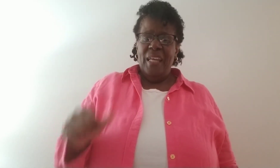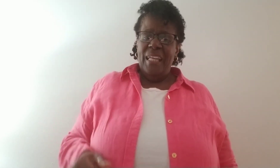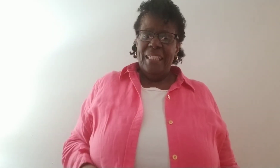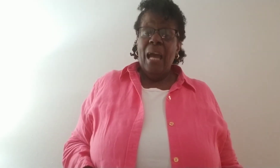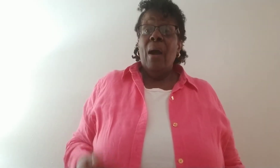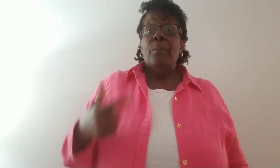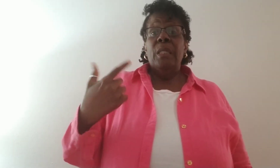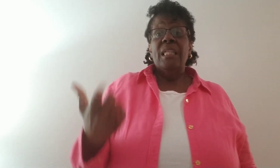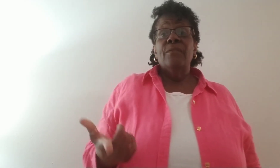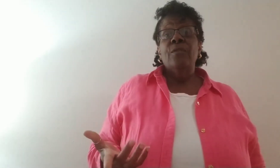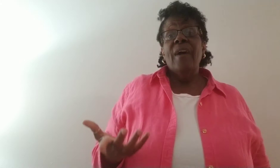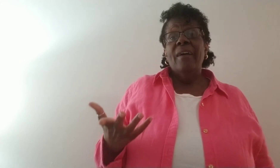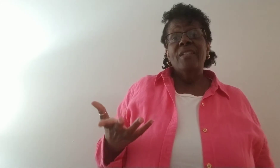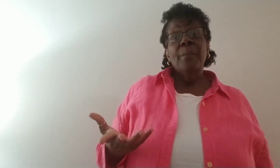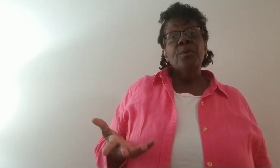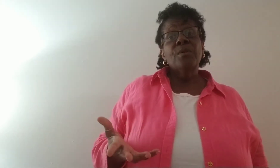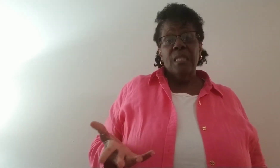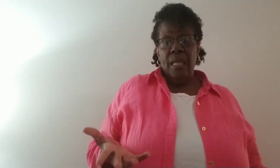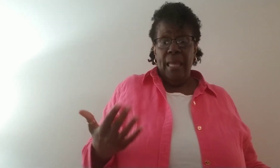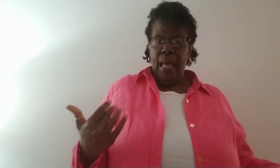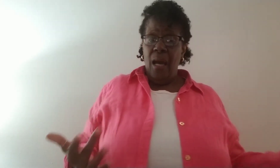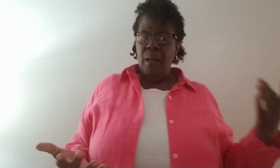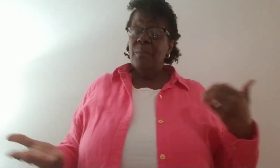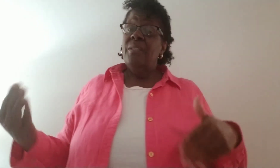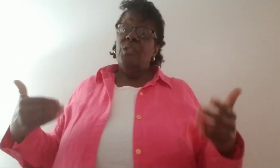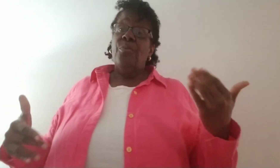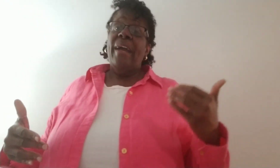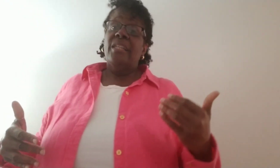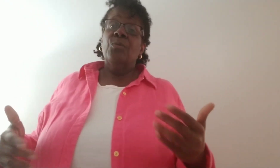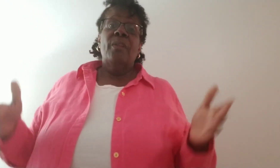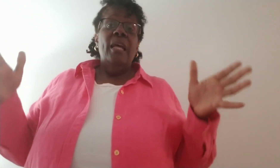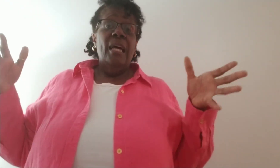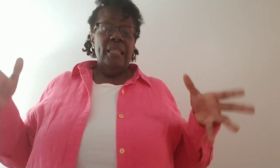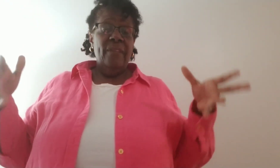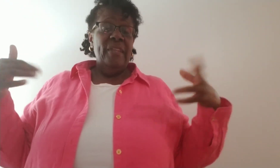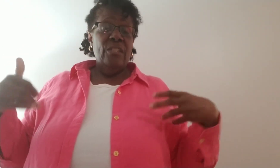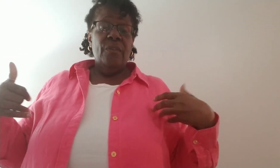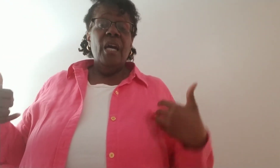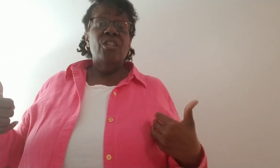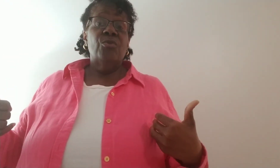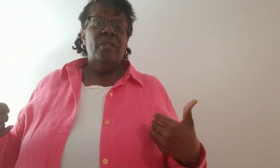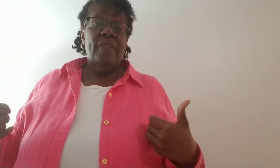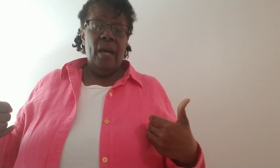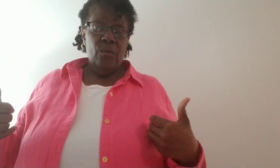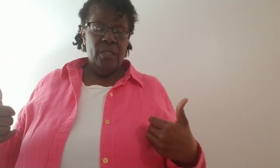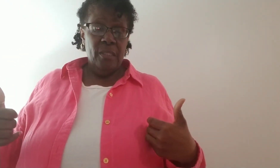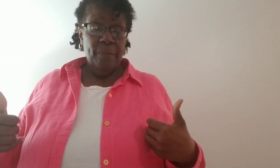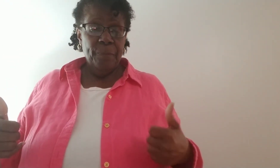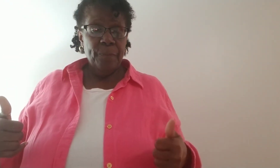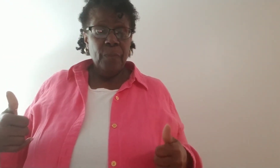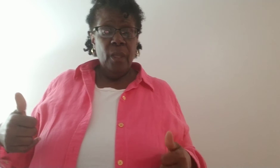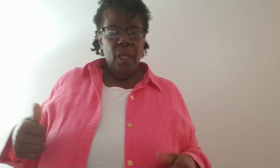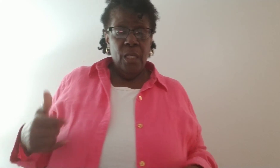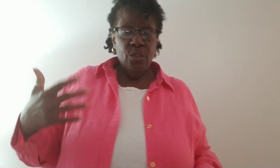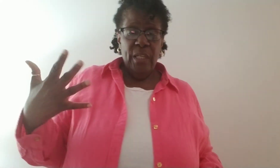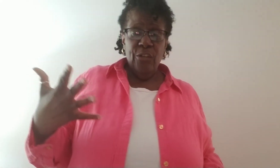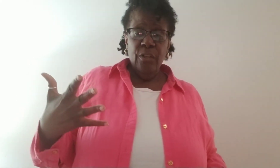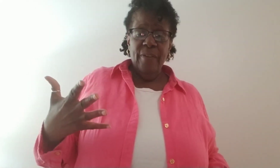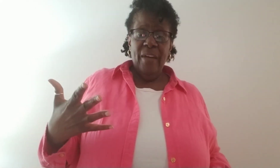Now, I'm going to give you five numbers to practice with. Again, these are the hundreds of thousands. So here are your five